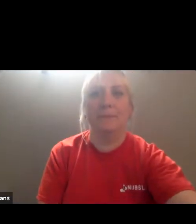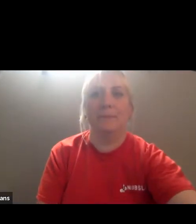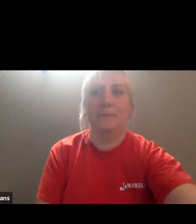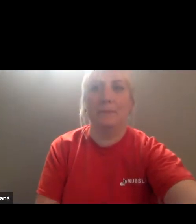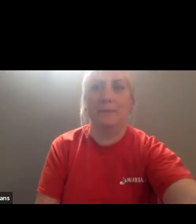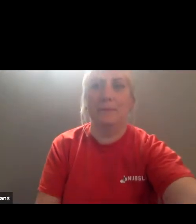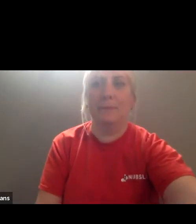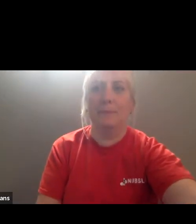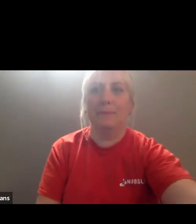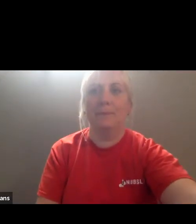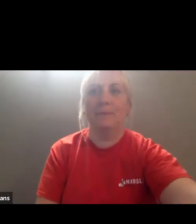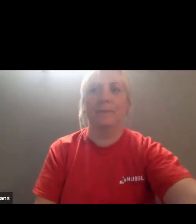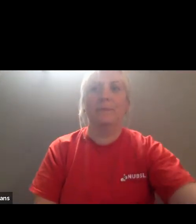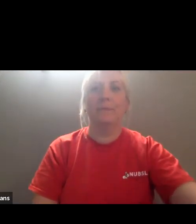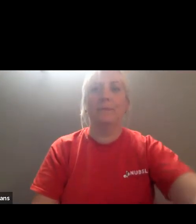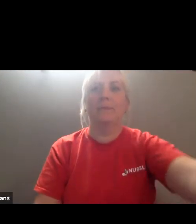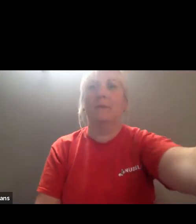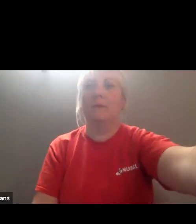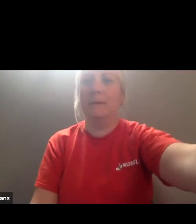Okay.